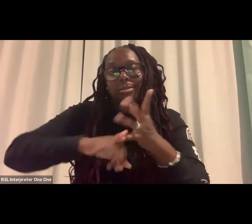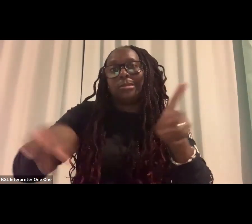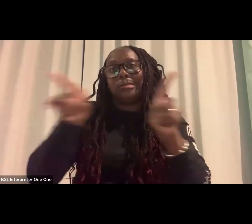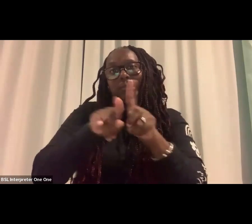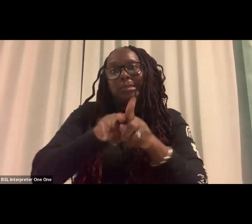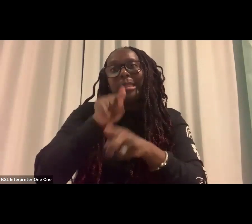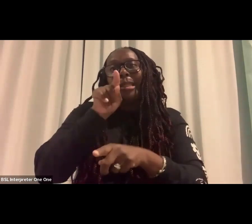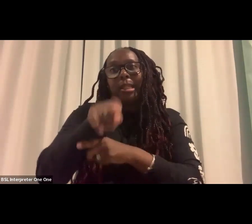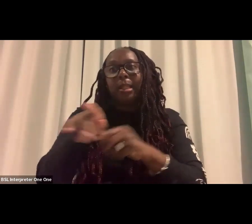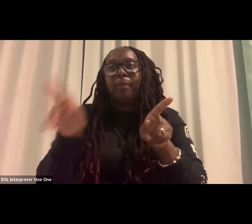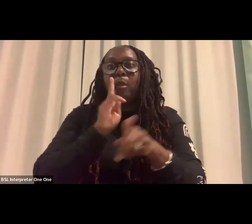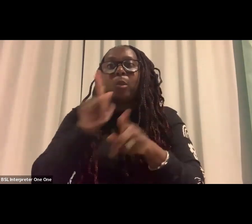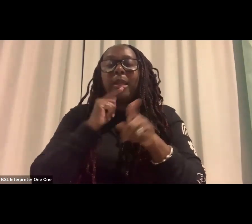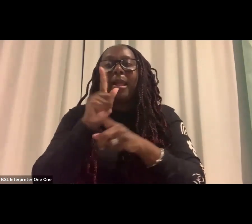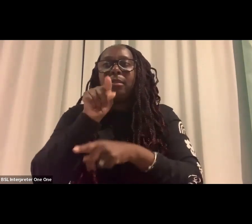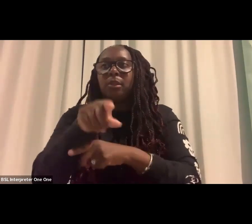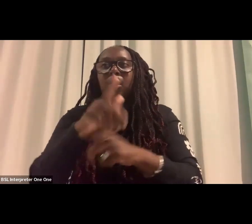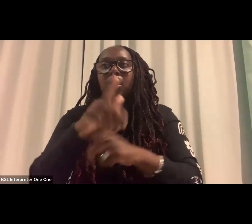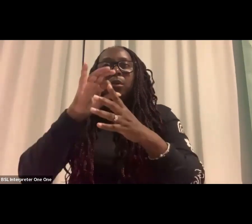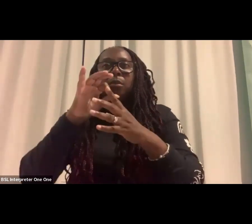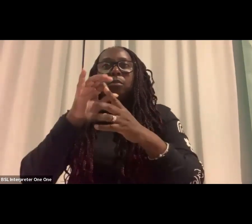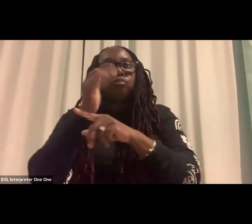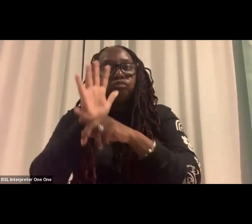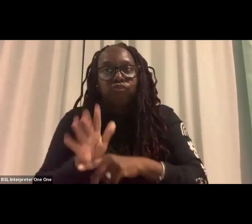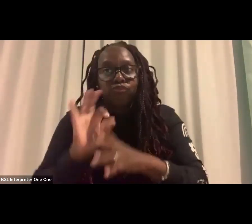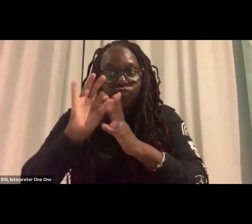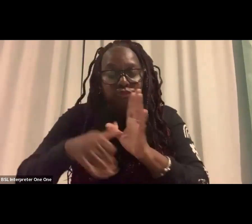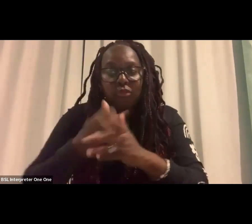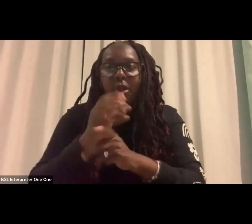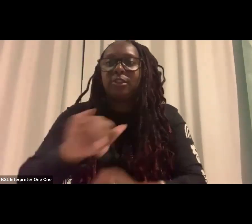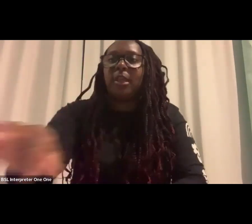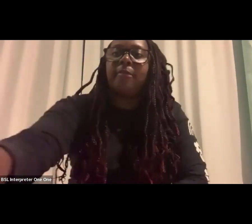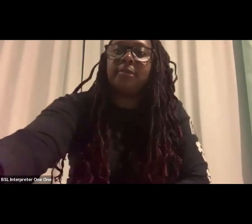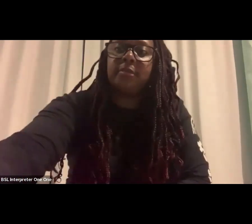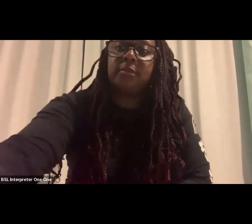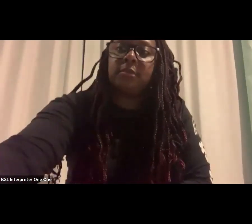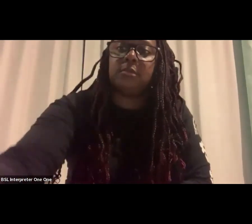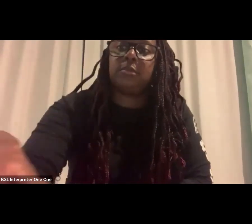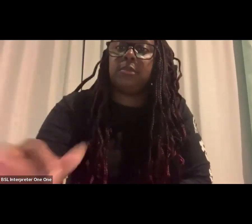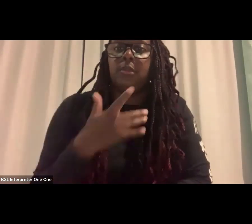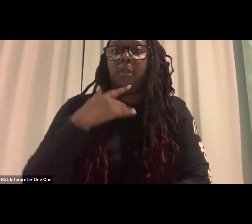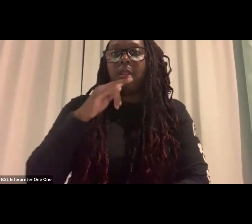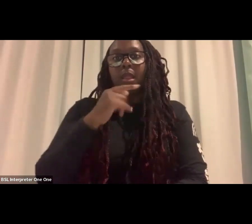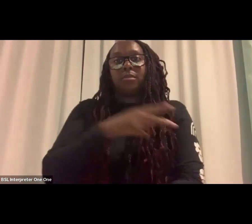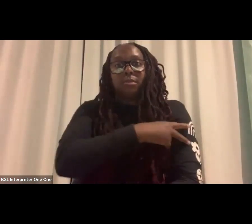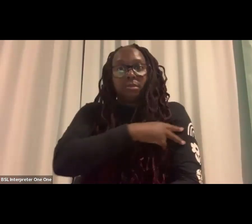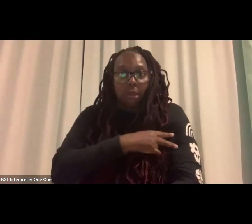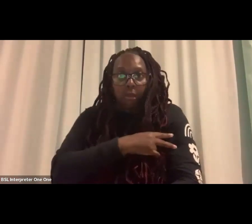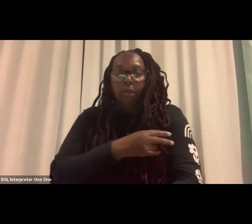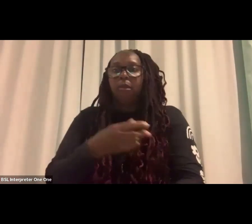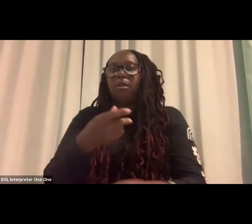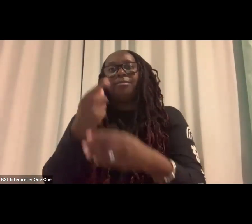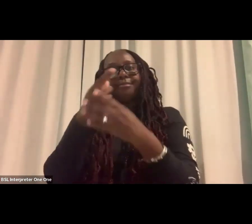the project social impacts of the project on the staff and civil servant,